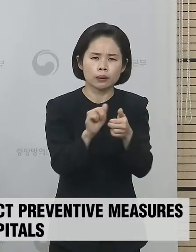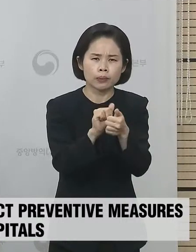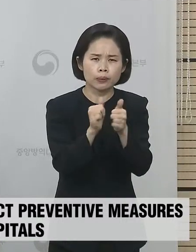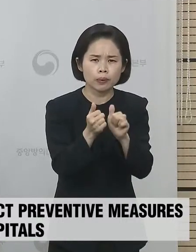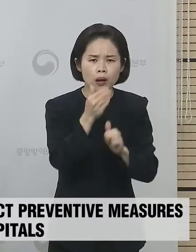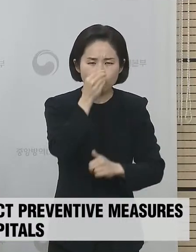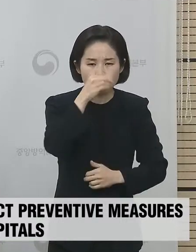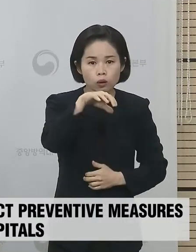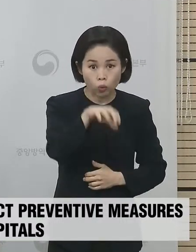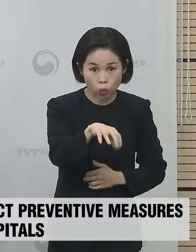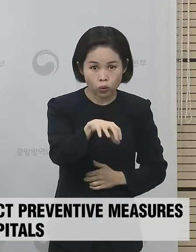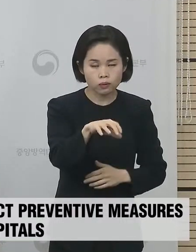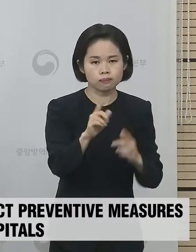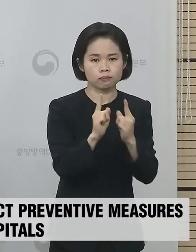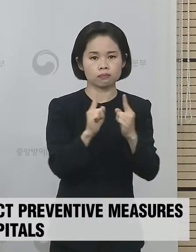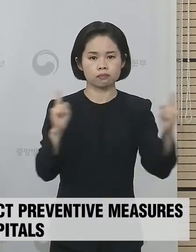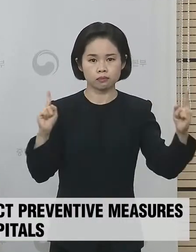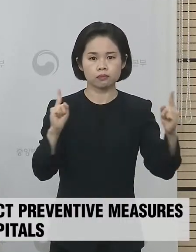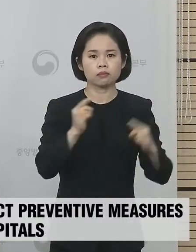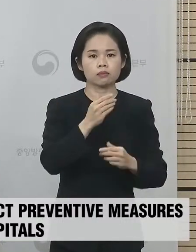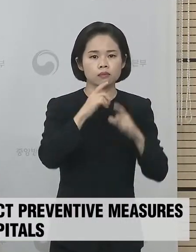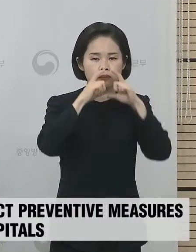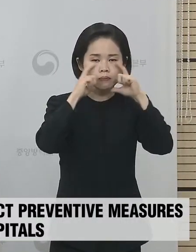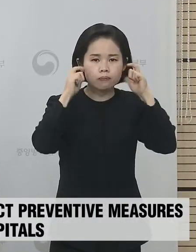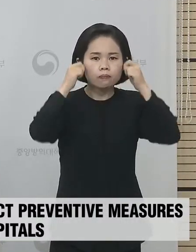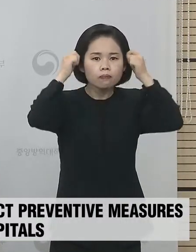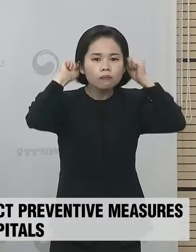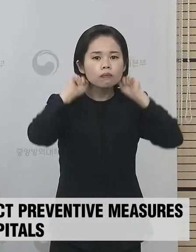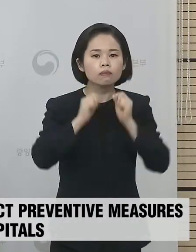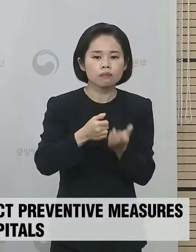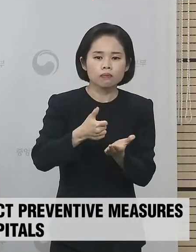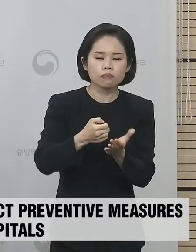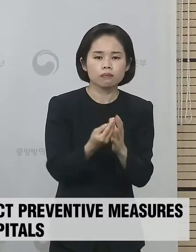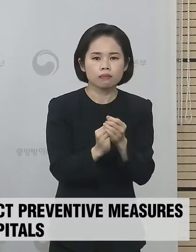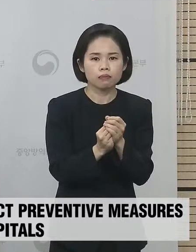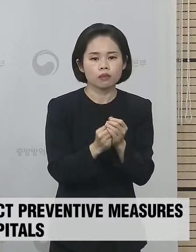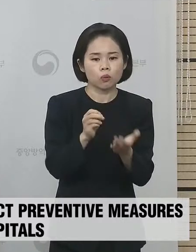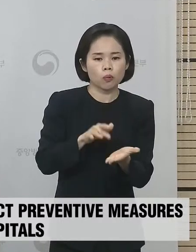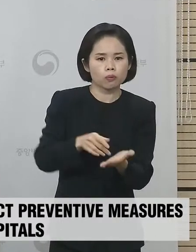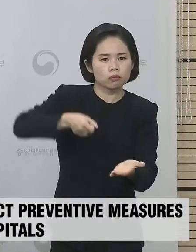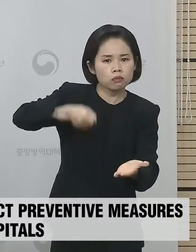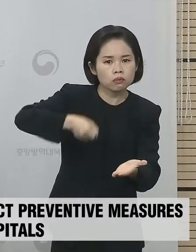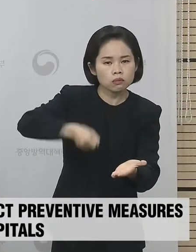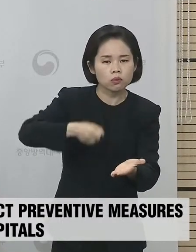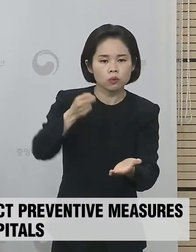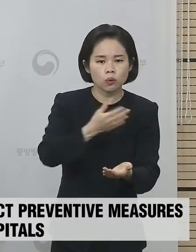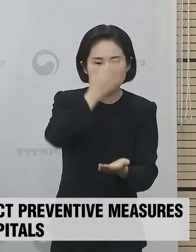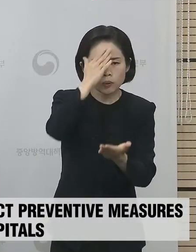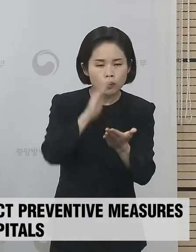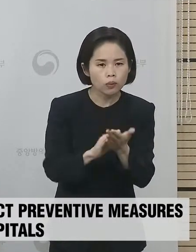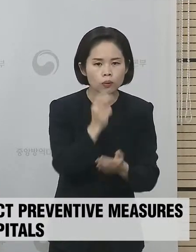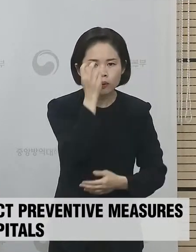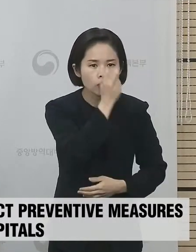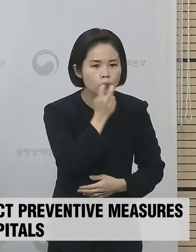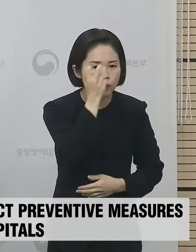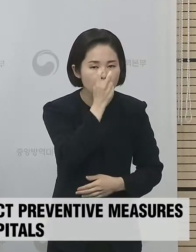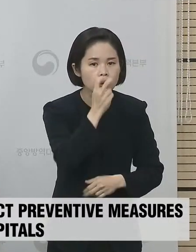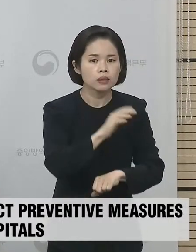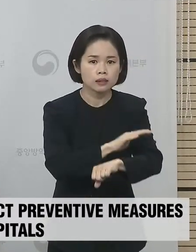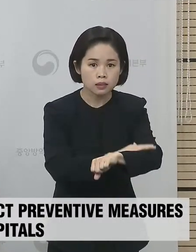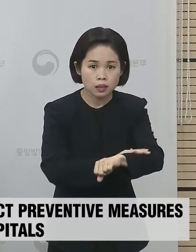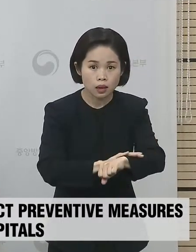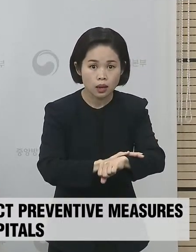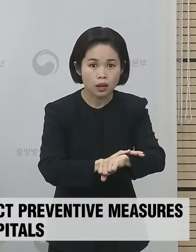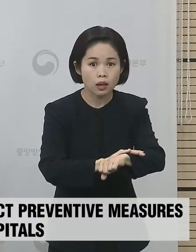very important that we take particular precautions for any environment which are confined, crowded, or have close